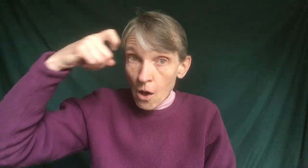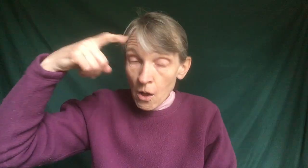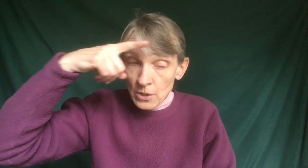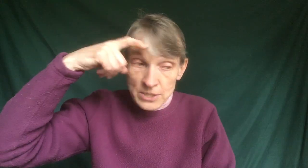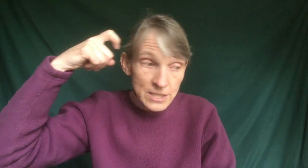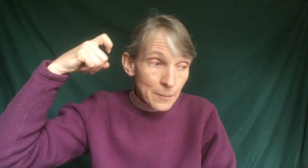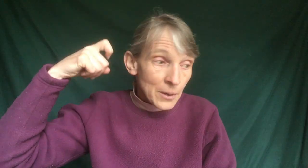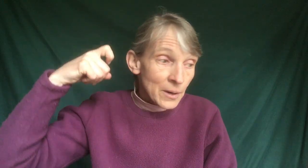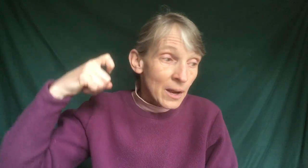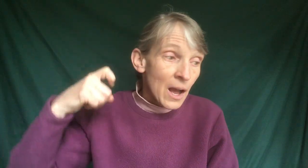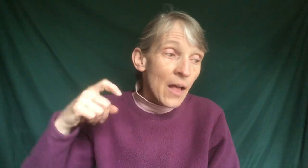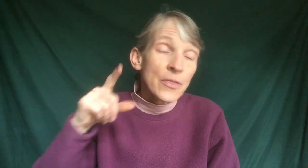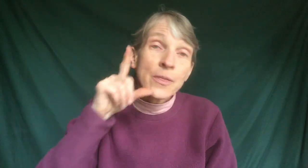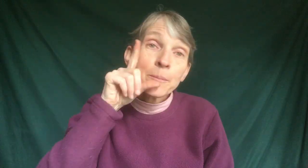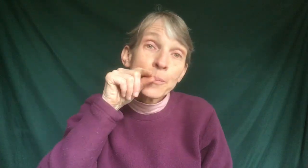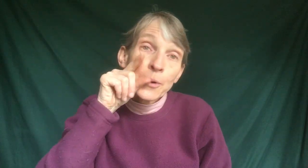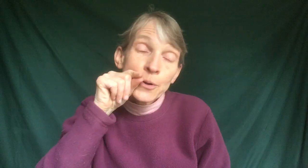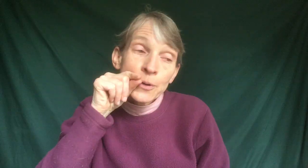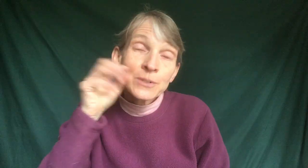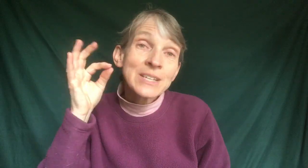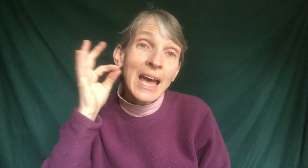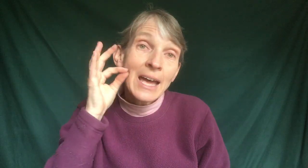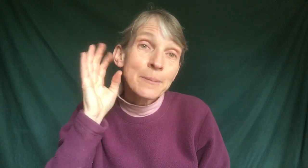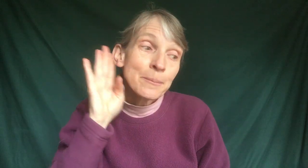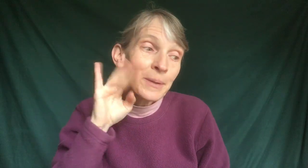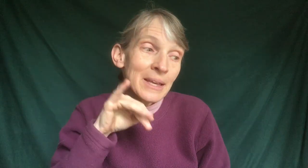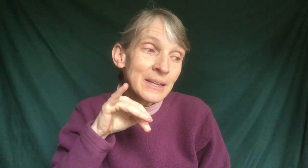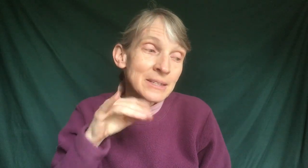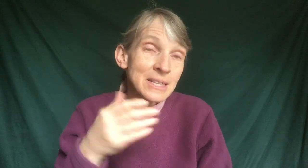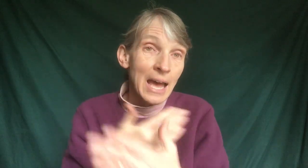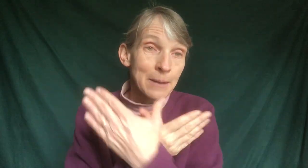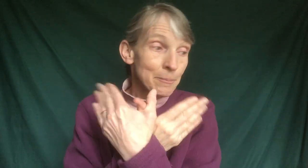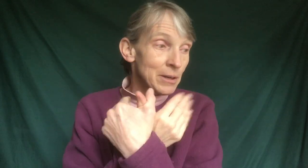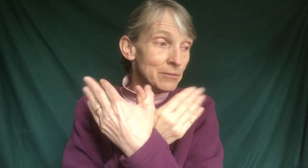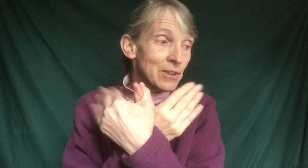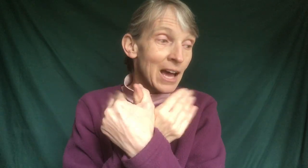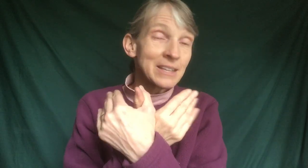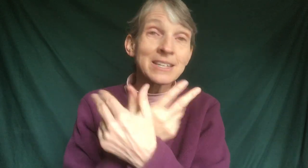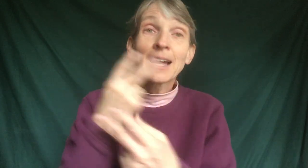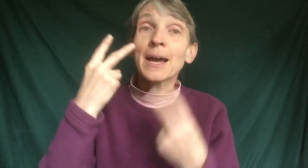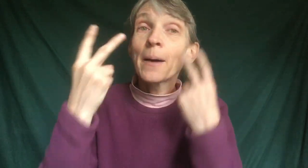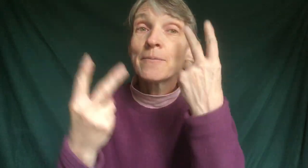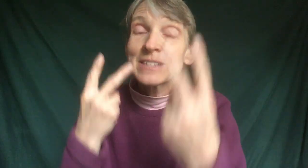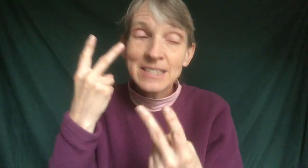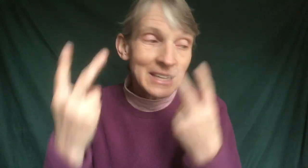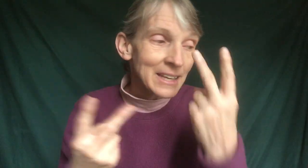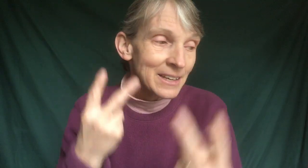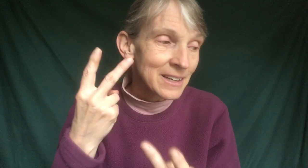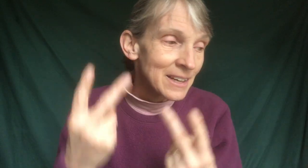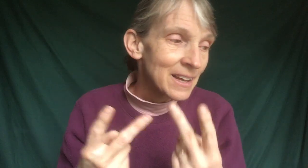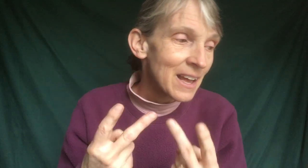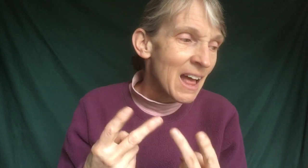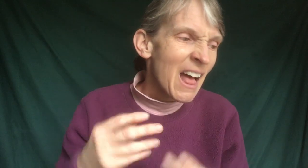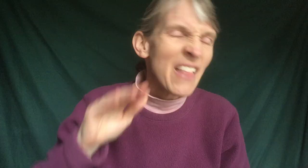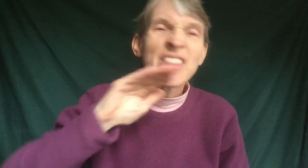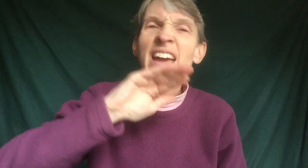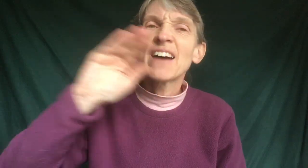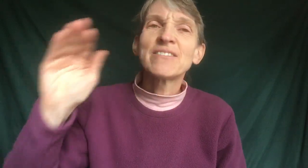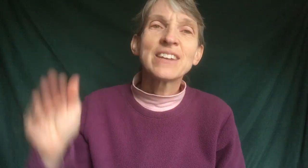All summer, the birds and bees and butterflies come visiting. They have